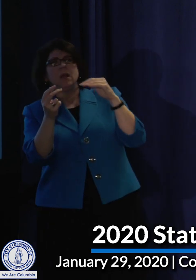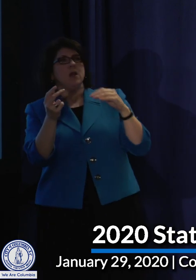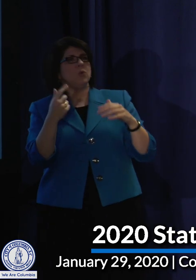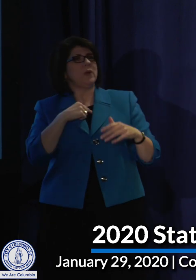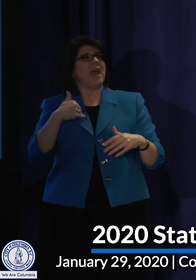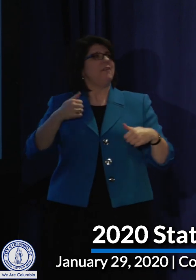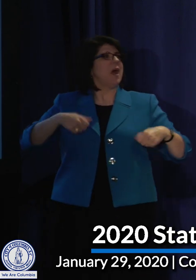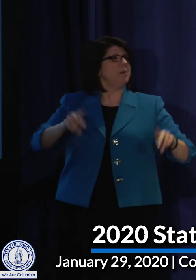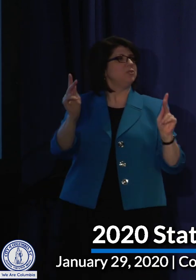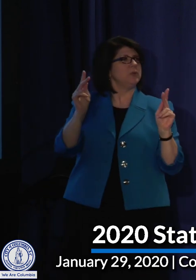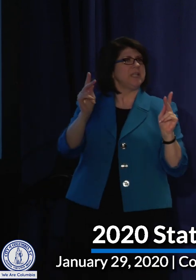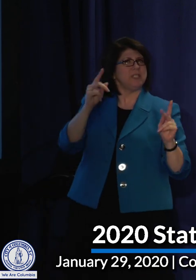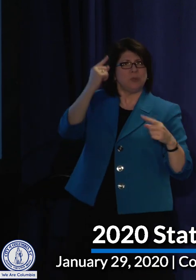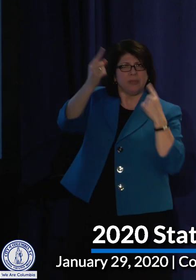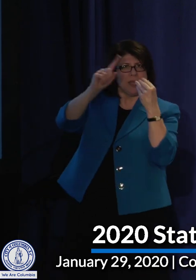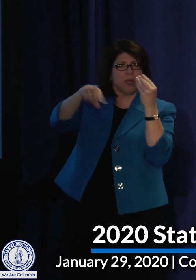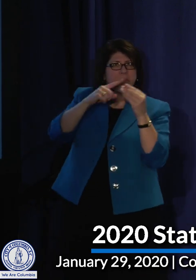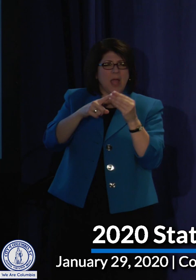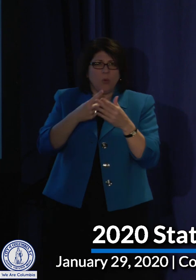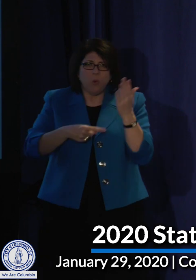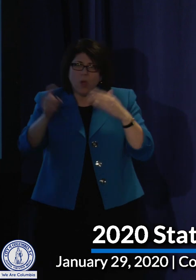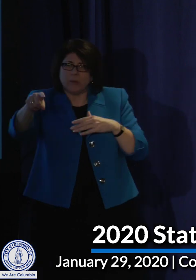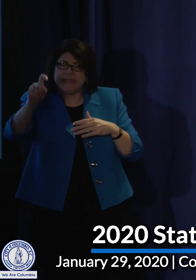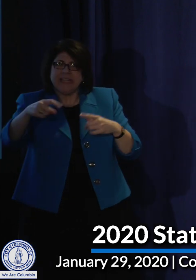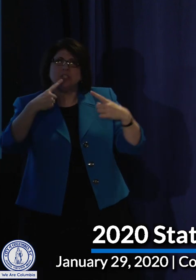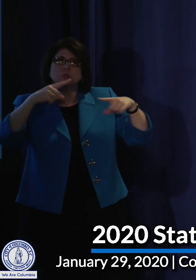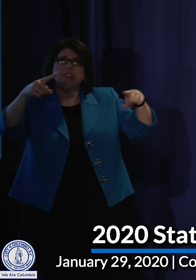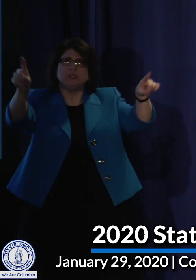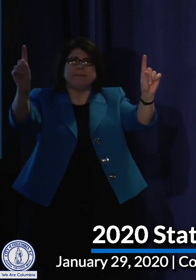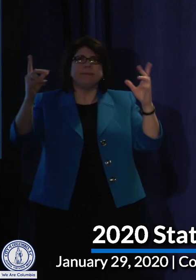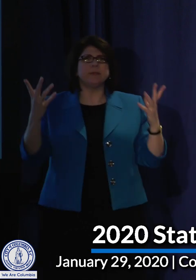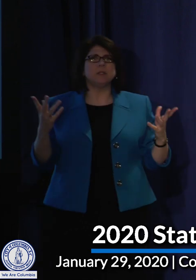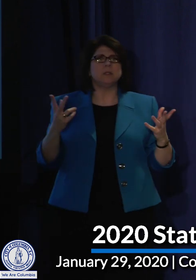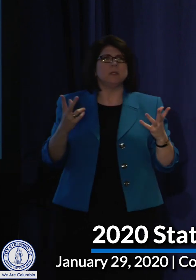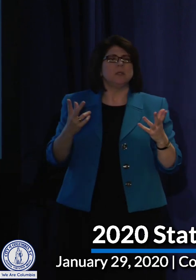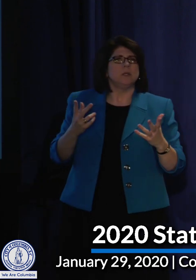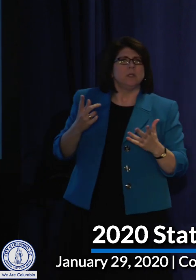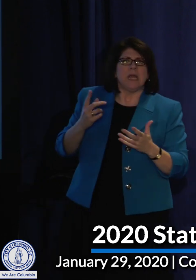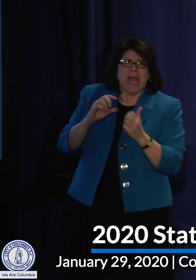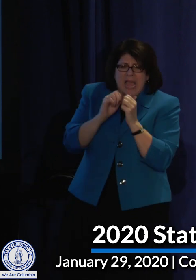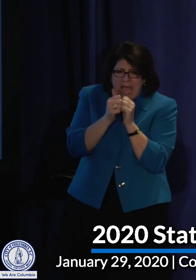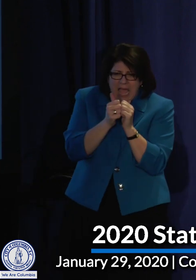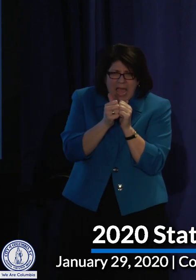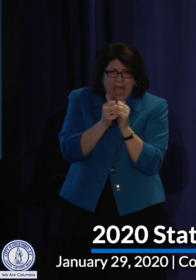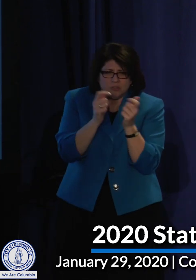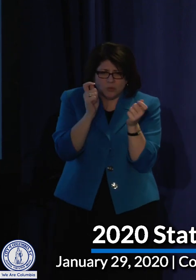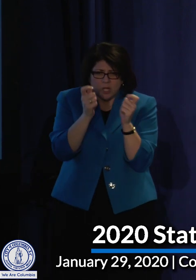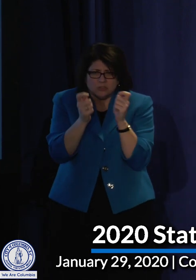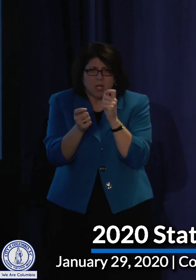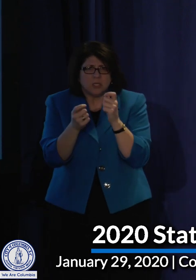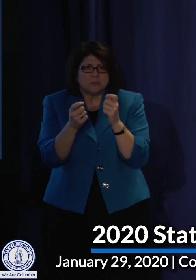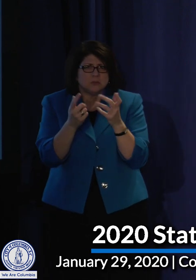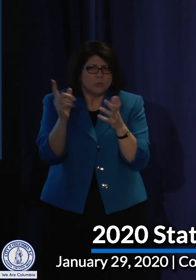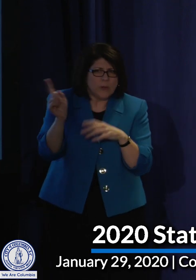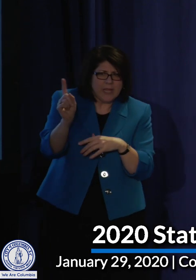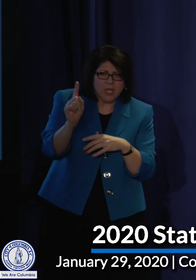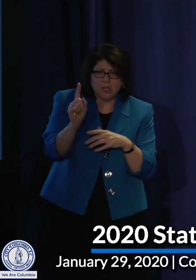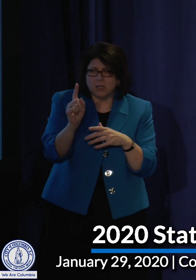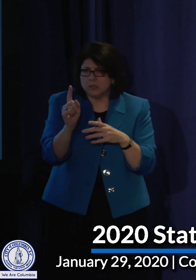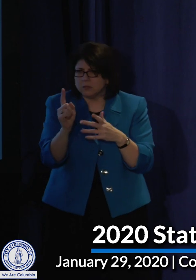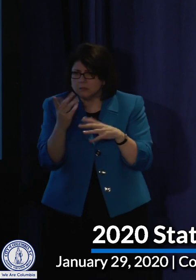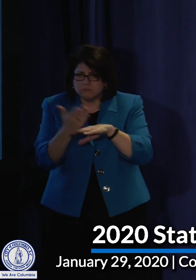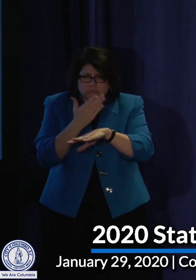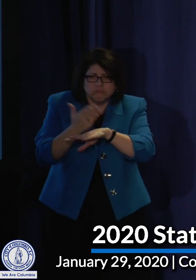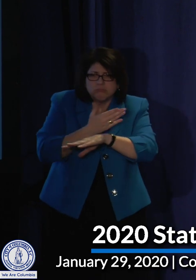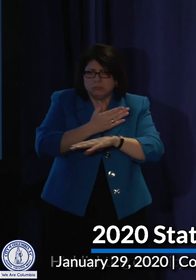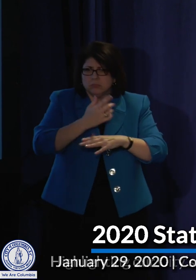think about the intentionality required to achieve progress. How do we want to adjust from here? Where is space to improve so that the